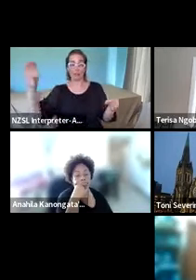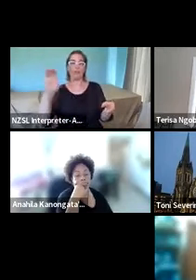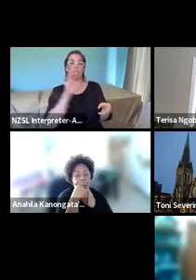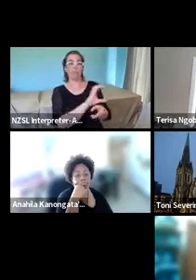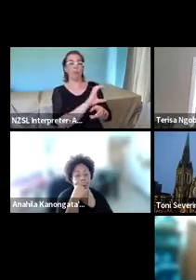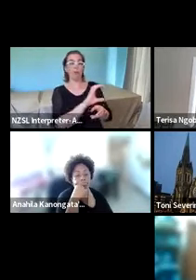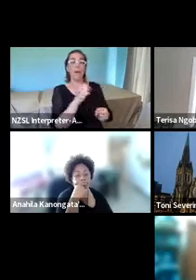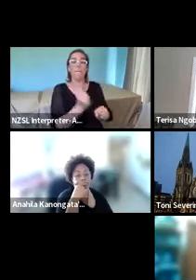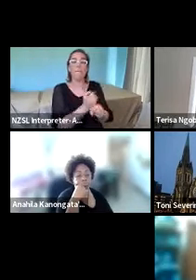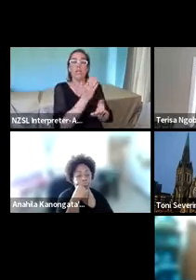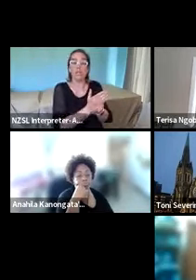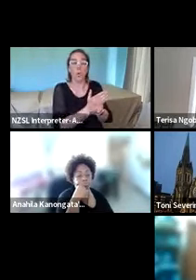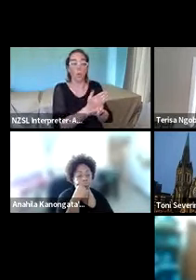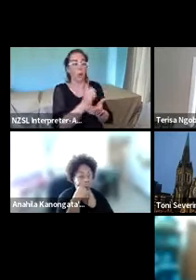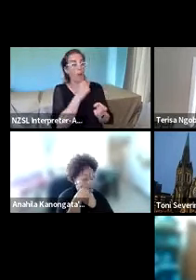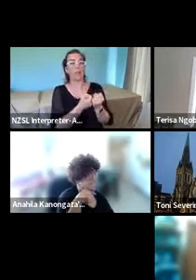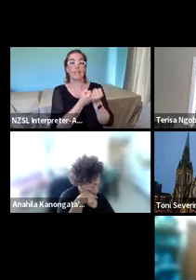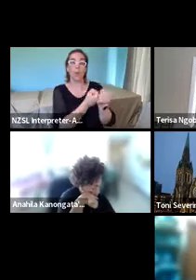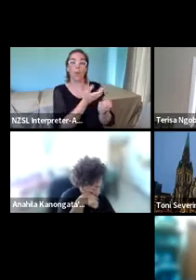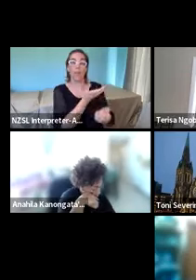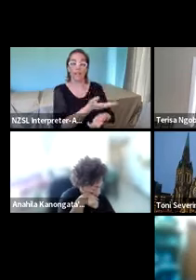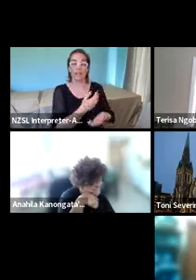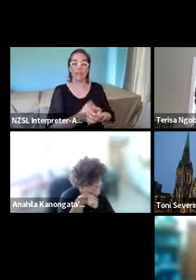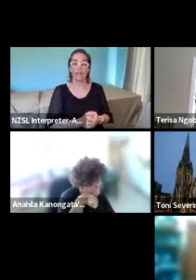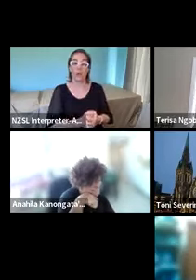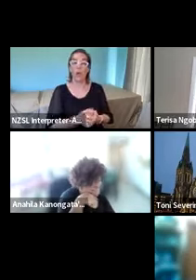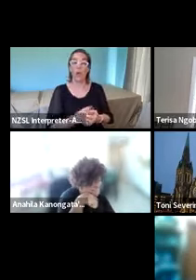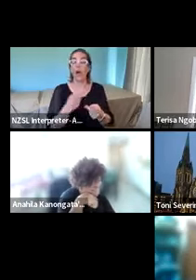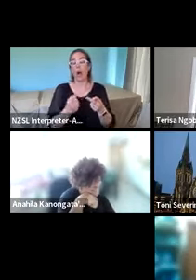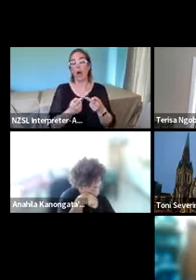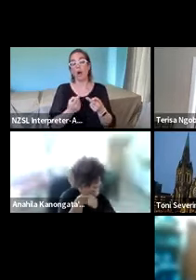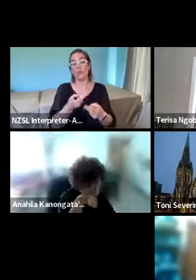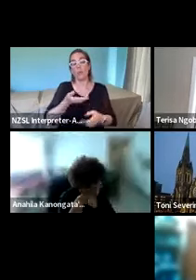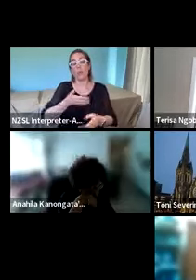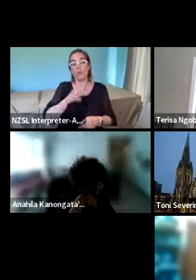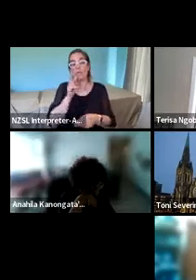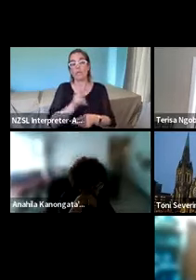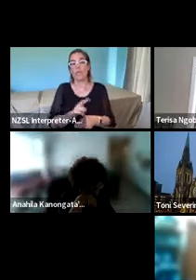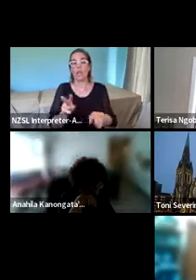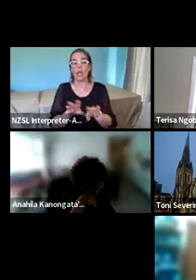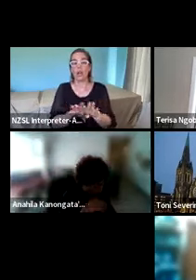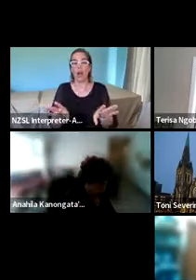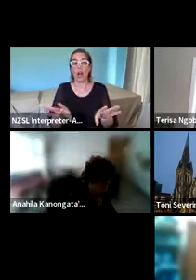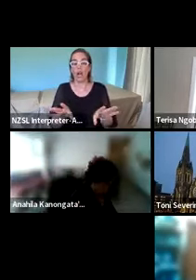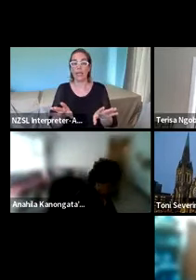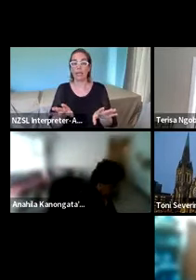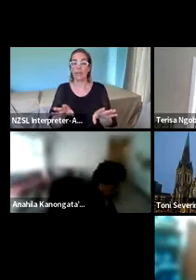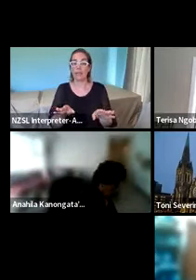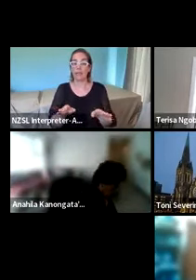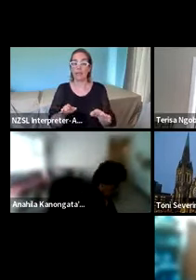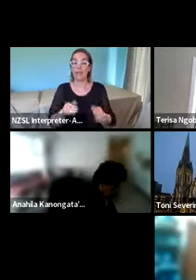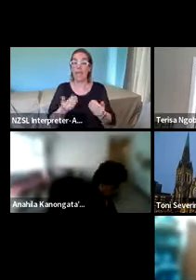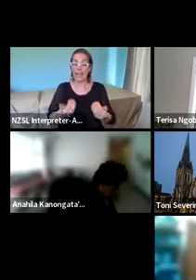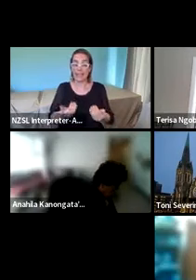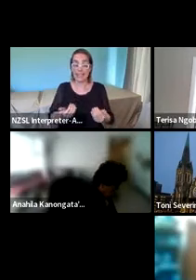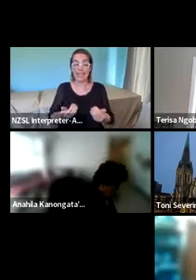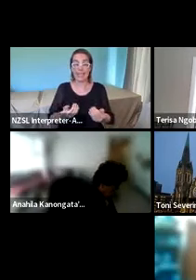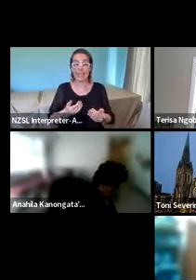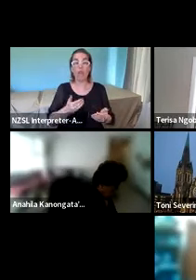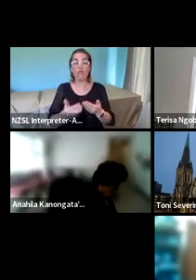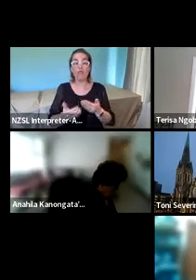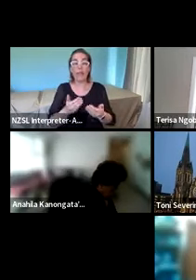this. The other thing I'd really love to see is things like the existing sort of regulatory mechanisms, including that in